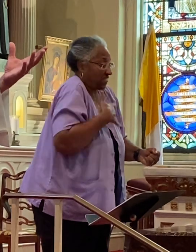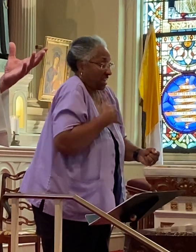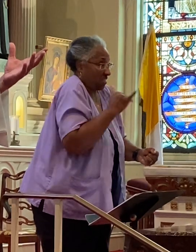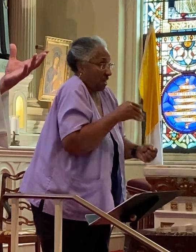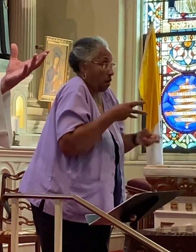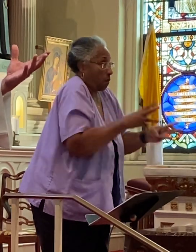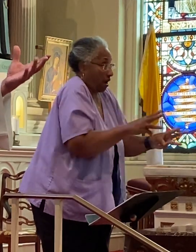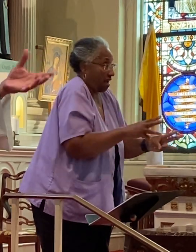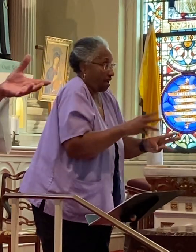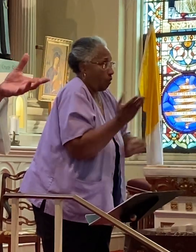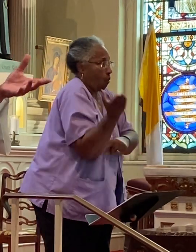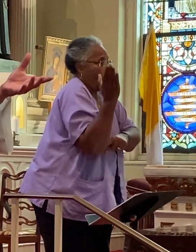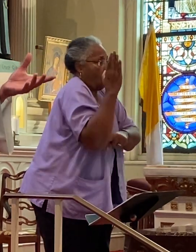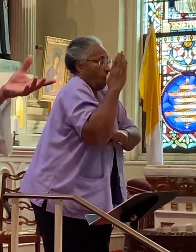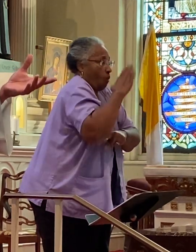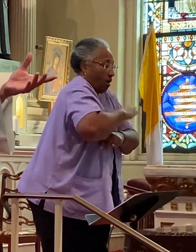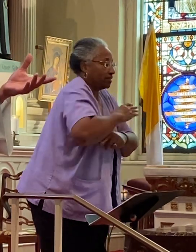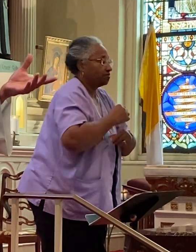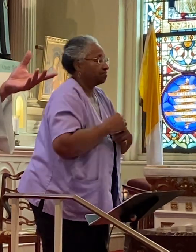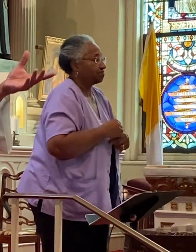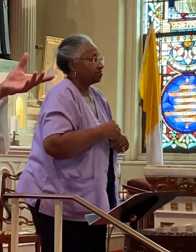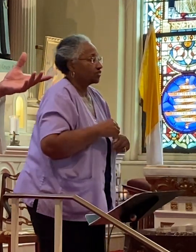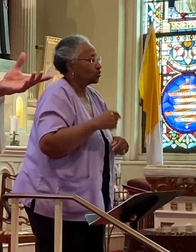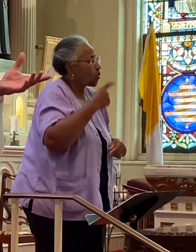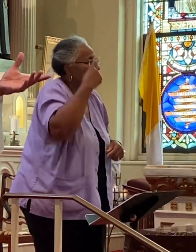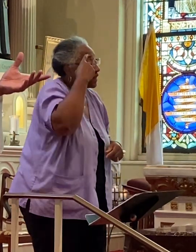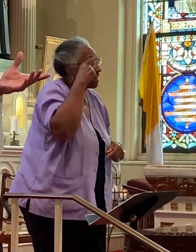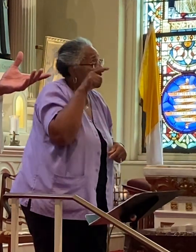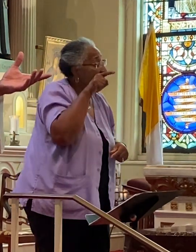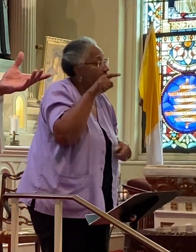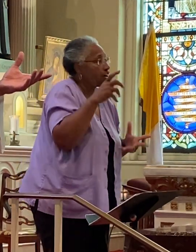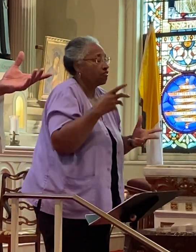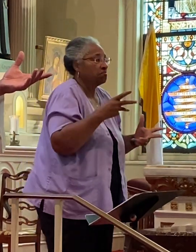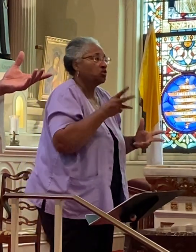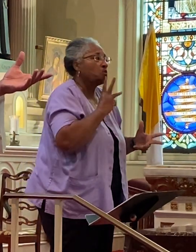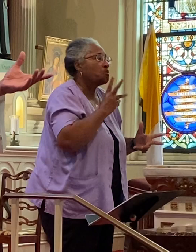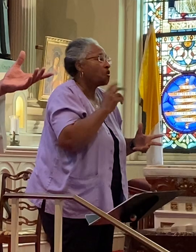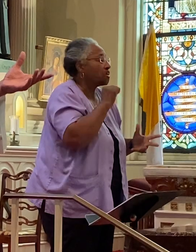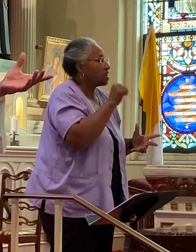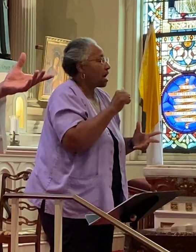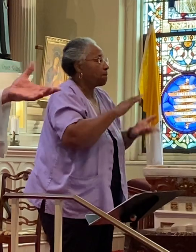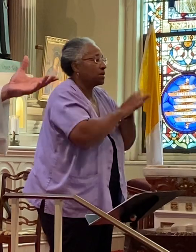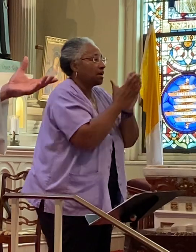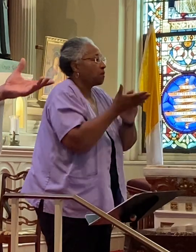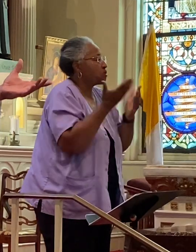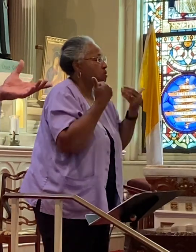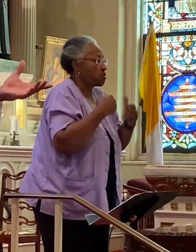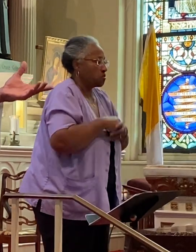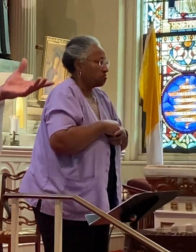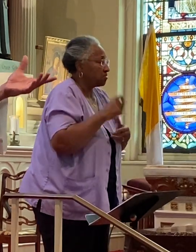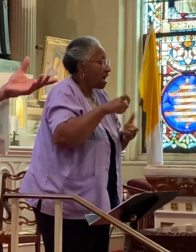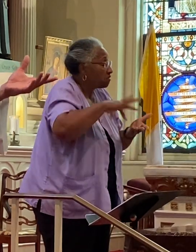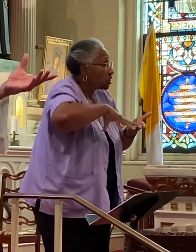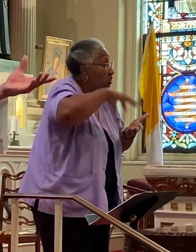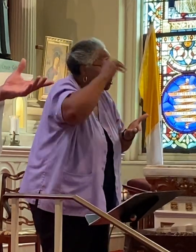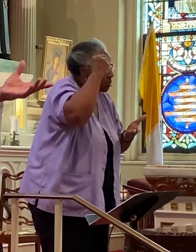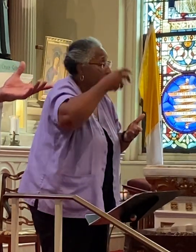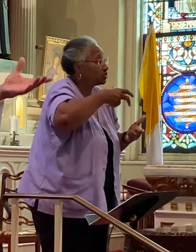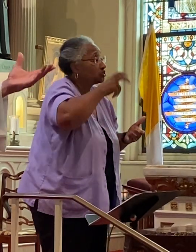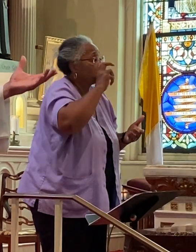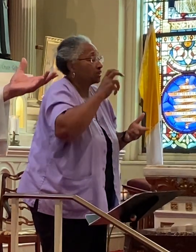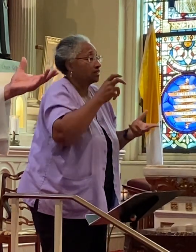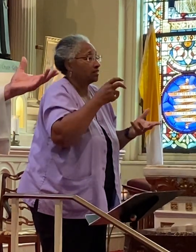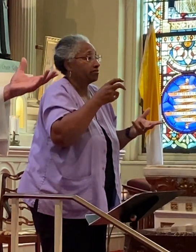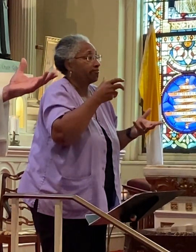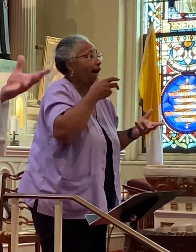with extreme weather. The water doesn't cool down. You have to learn how to drink hot water. It feels like medicine,